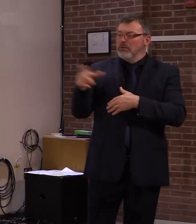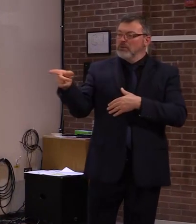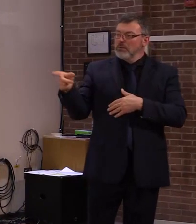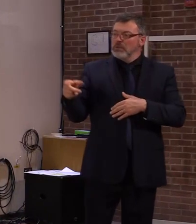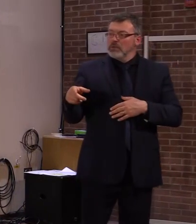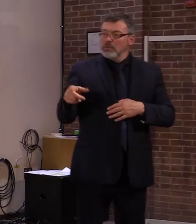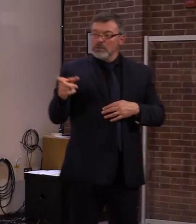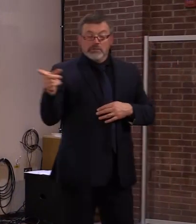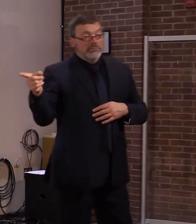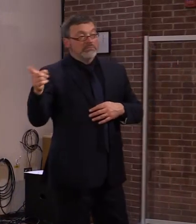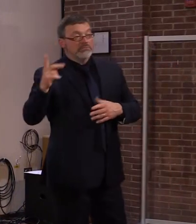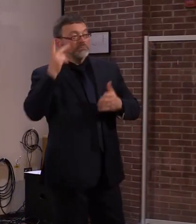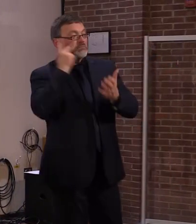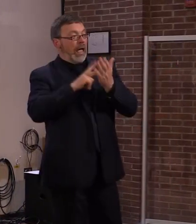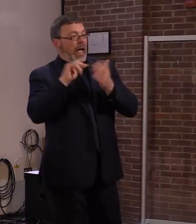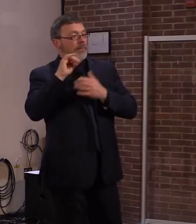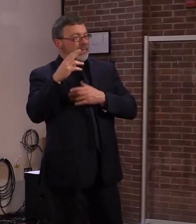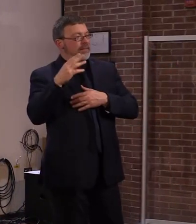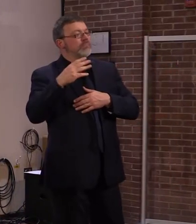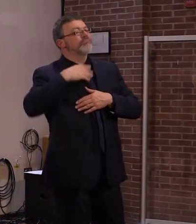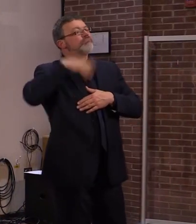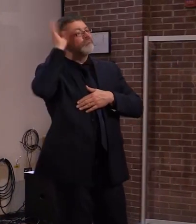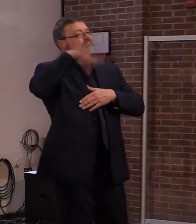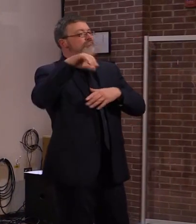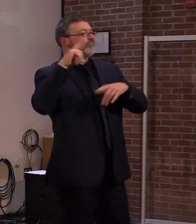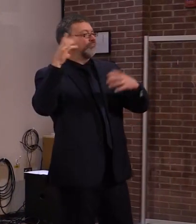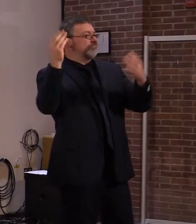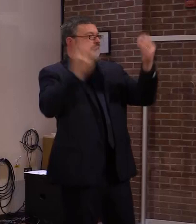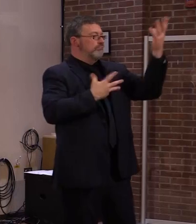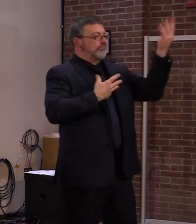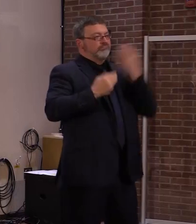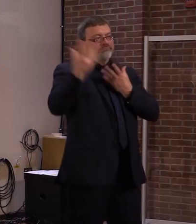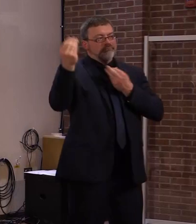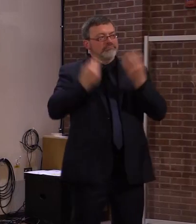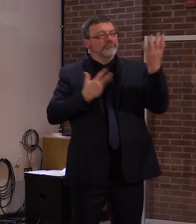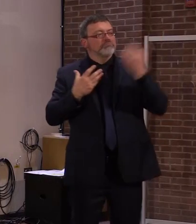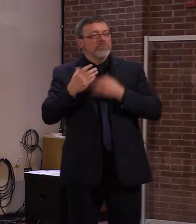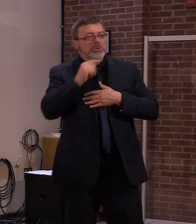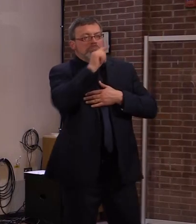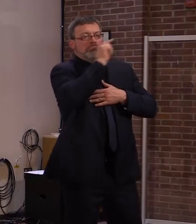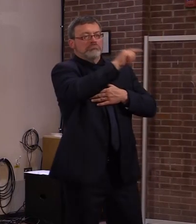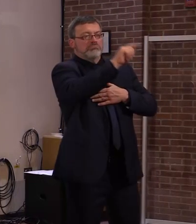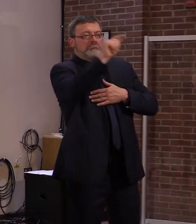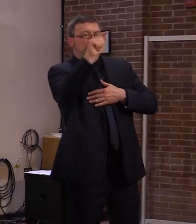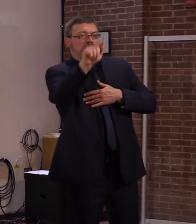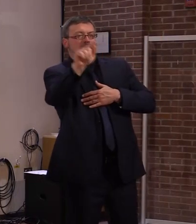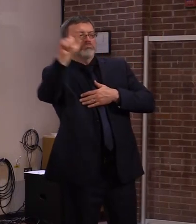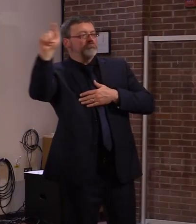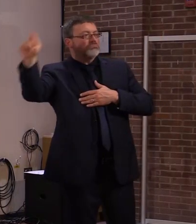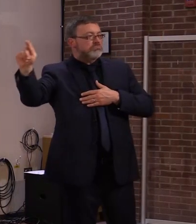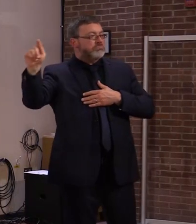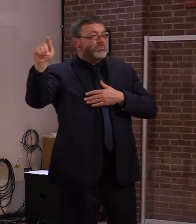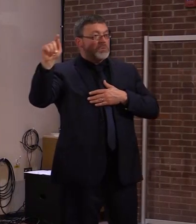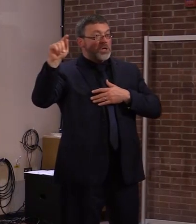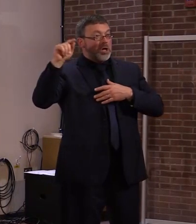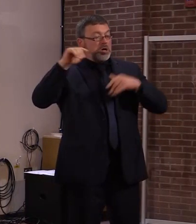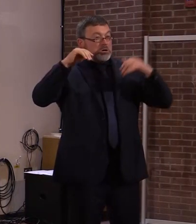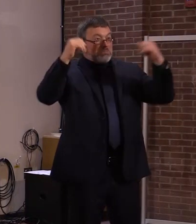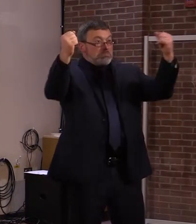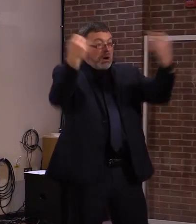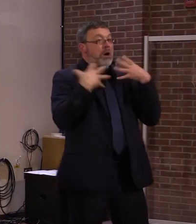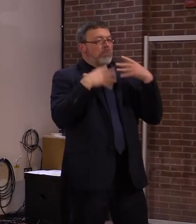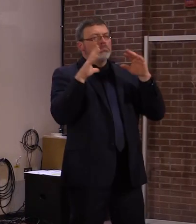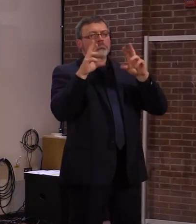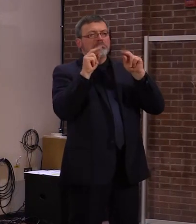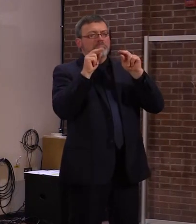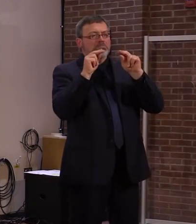We've heard something on occasion, not a general theme, in that what you need